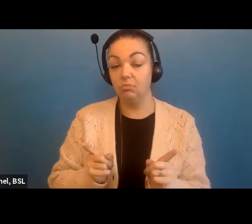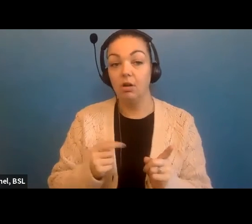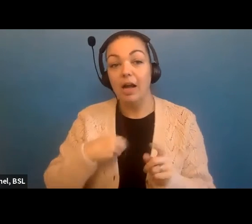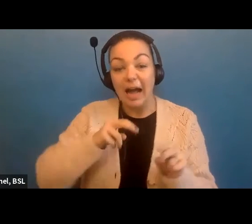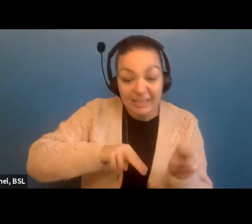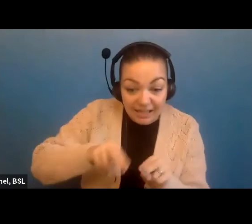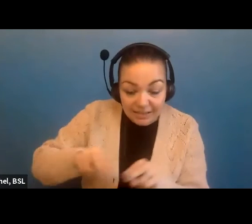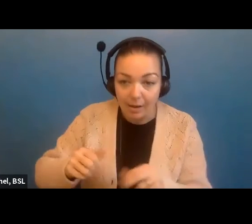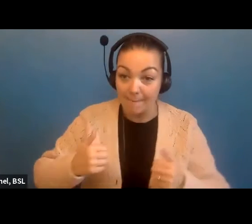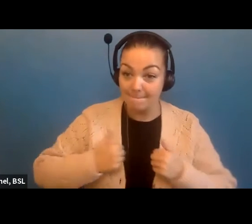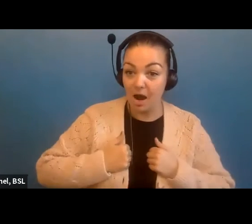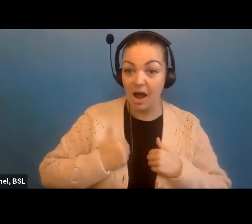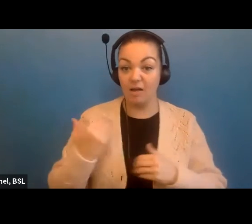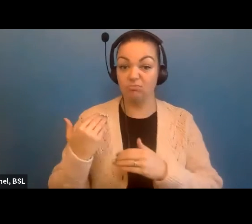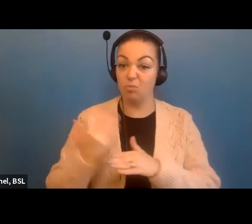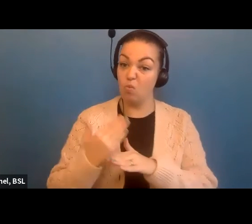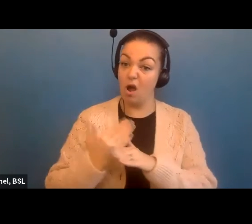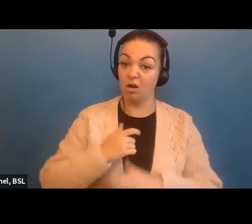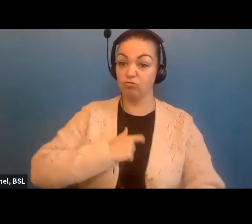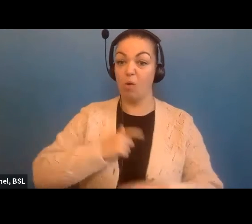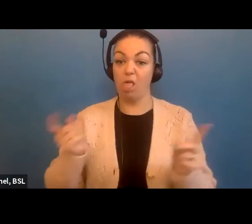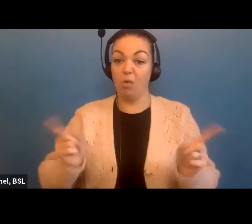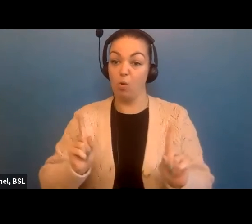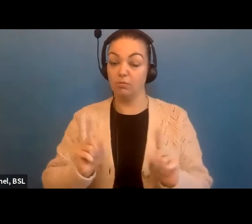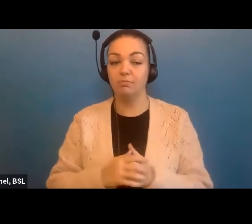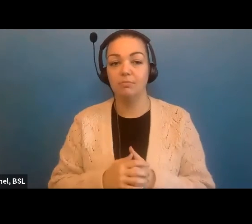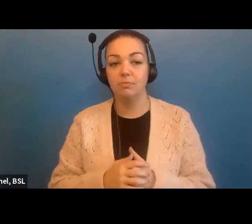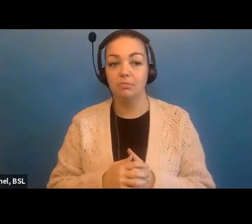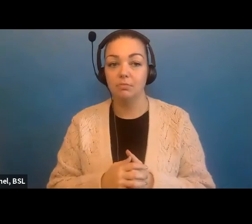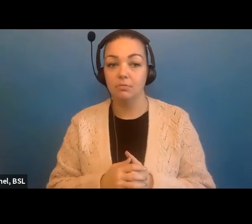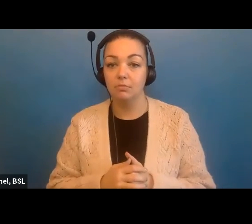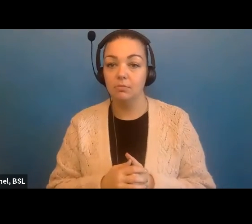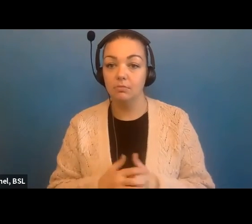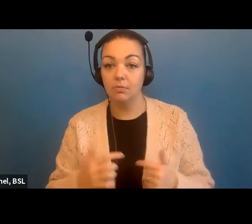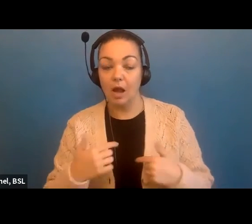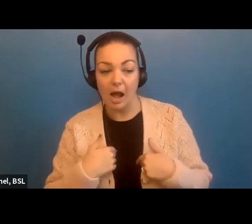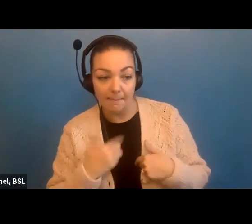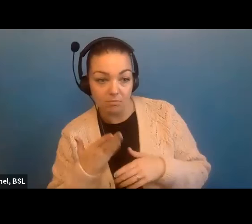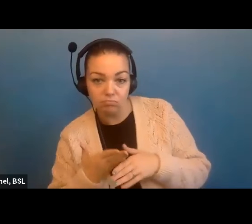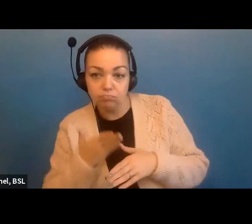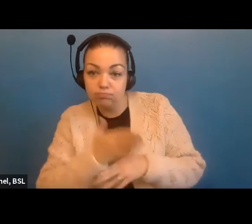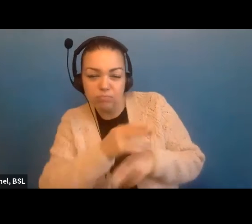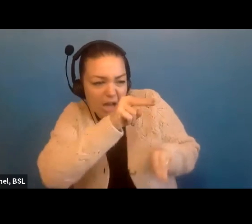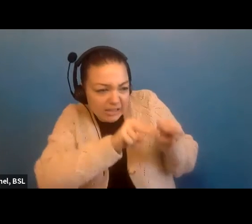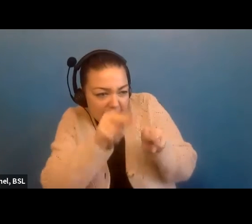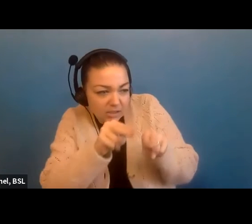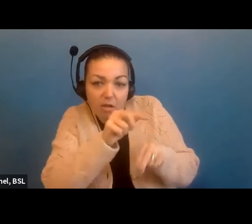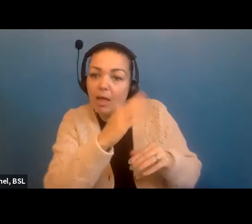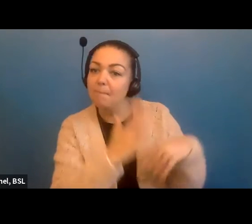My main duty is first assessing the built